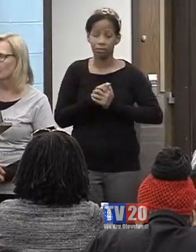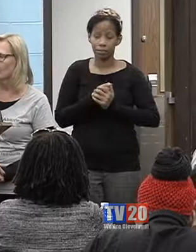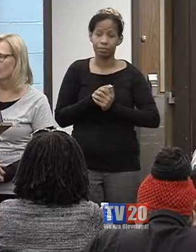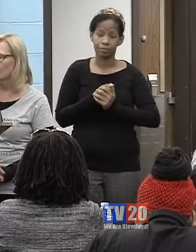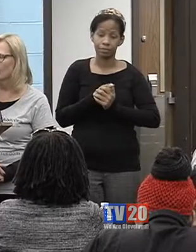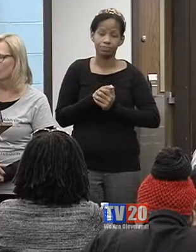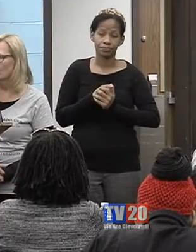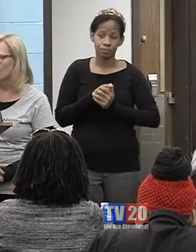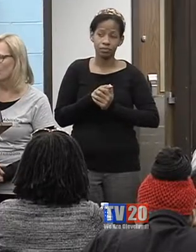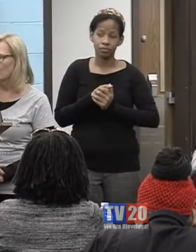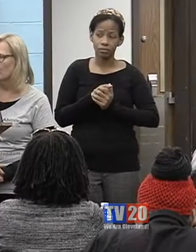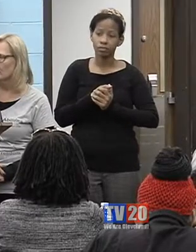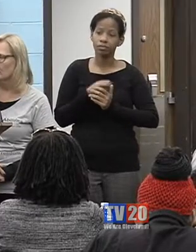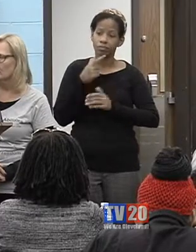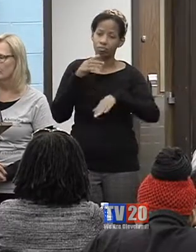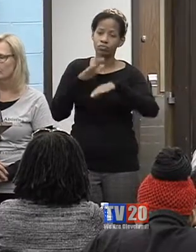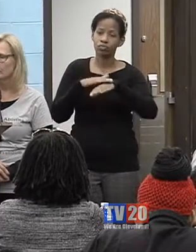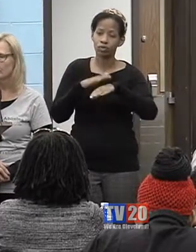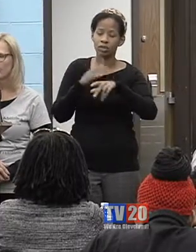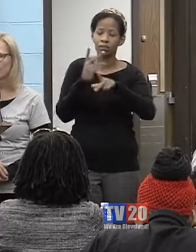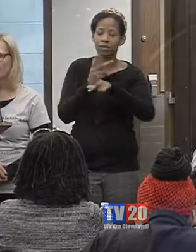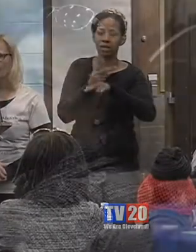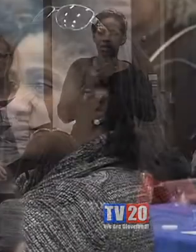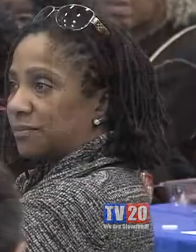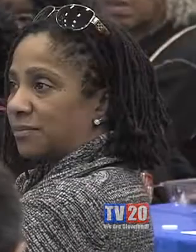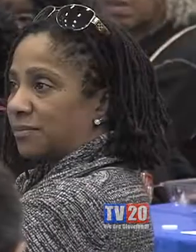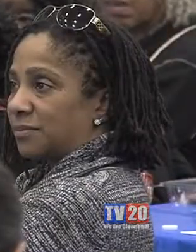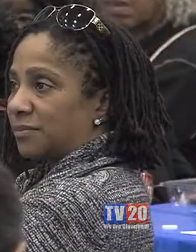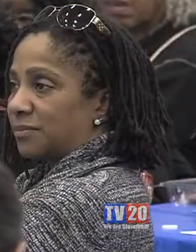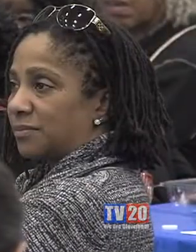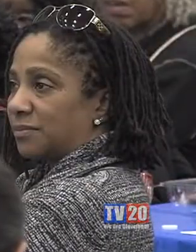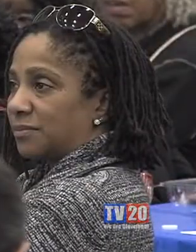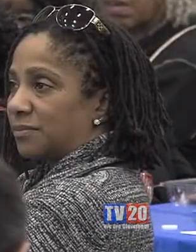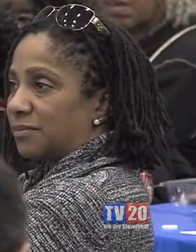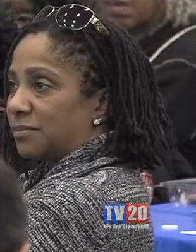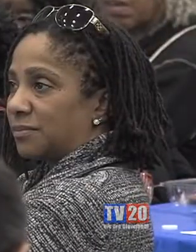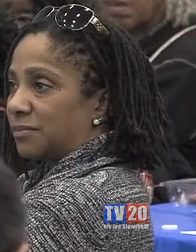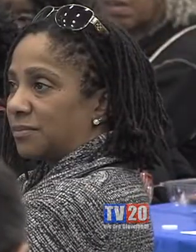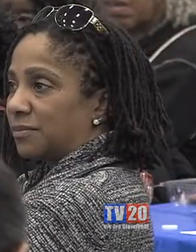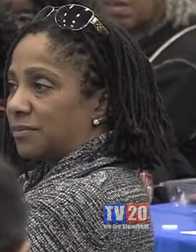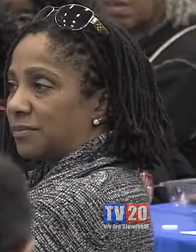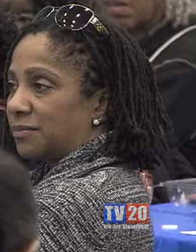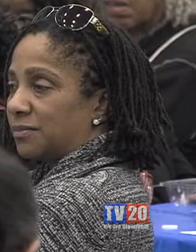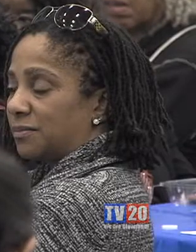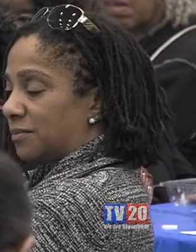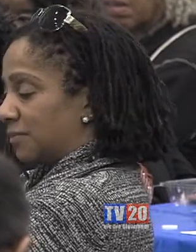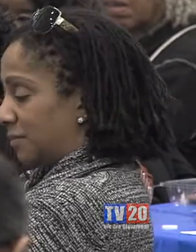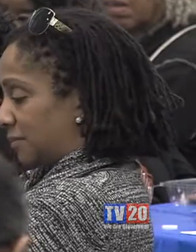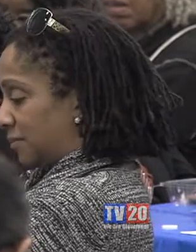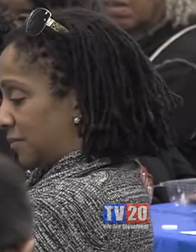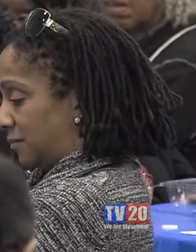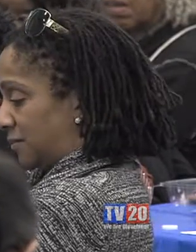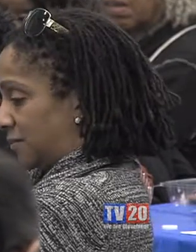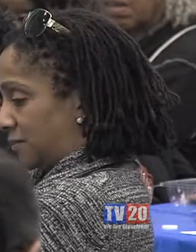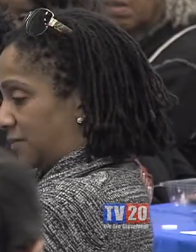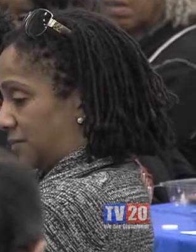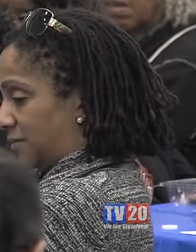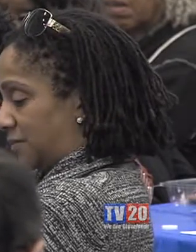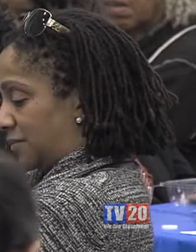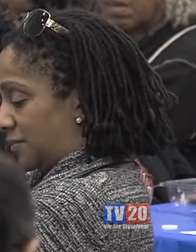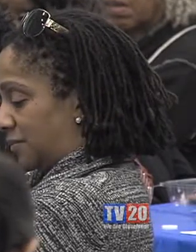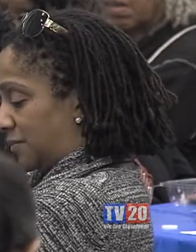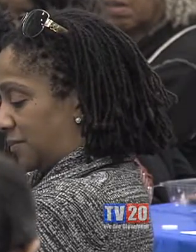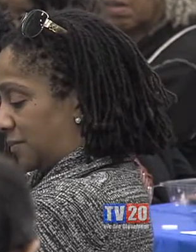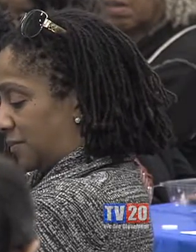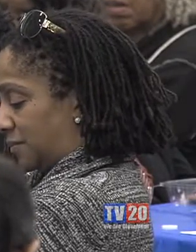lighting. And then that old magnifier that you had maybe still works with that lighting. So try that.